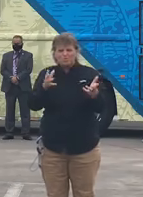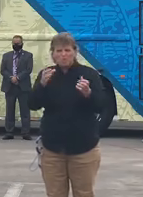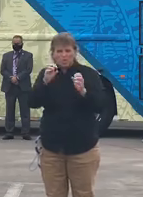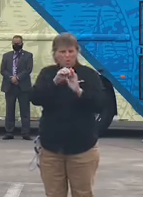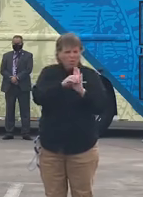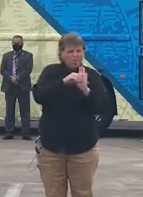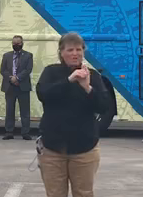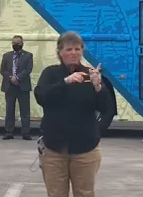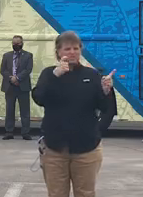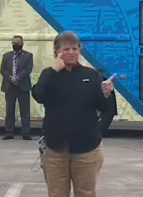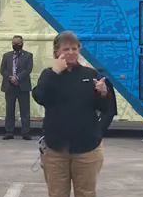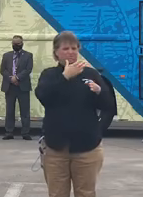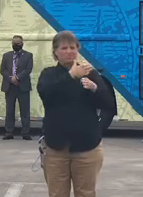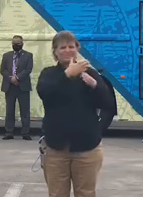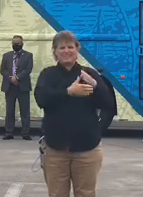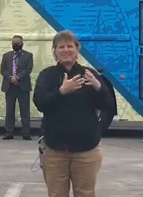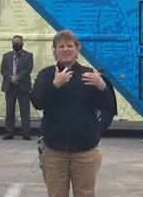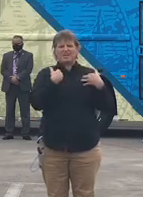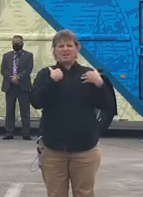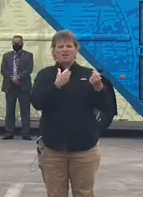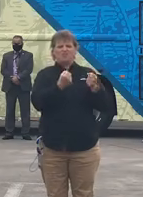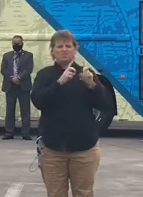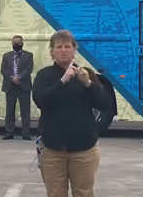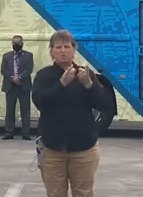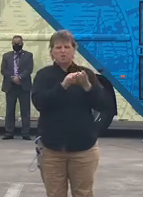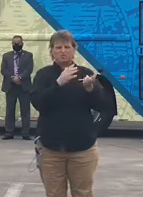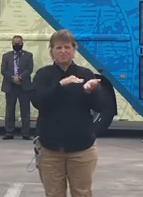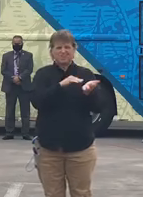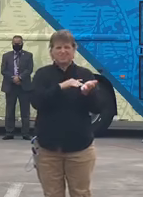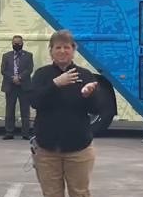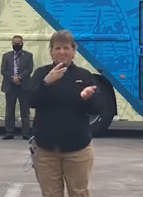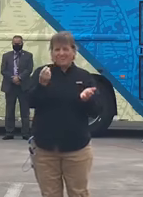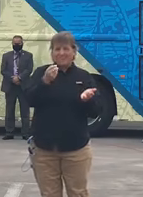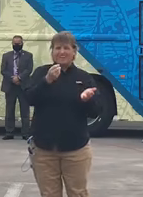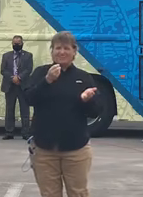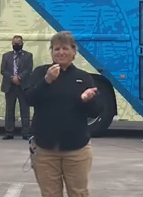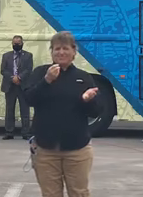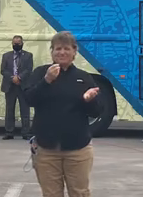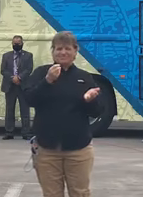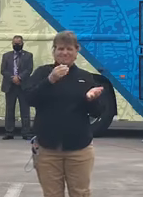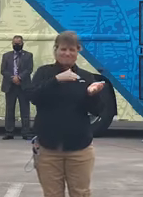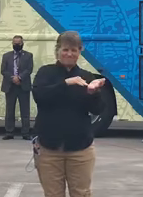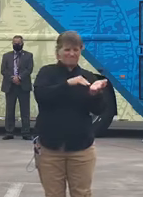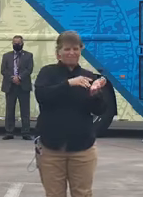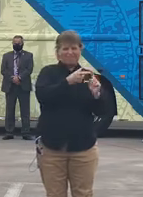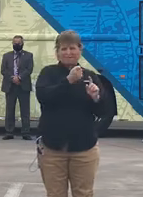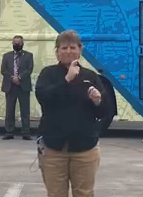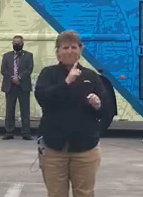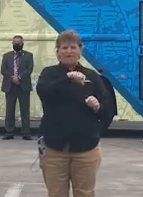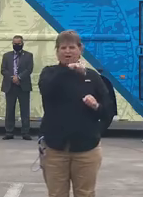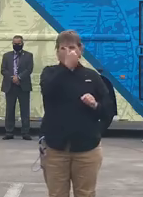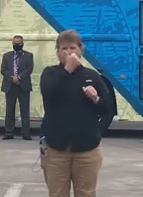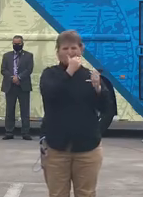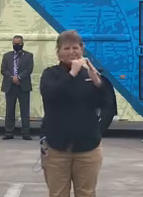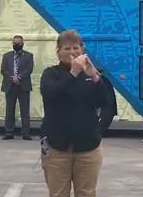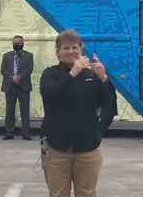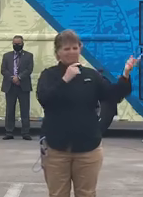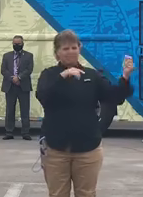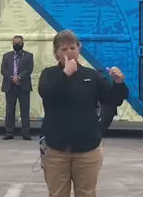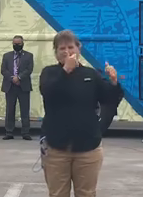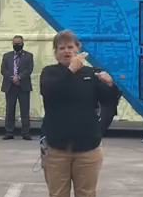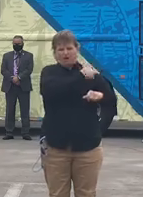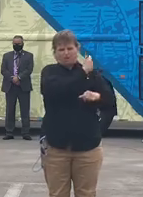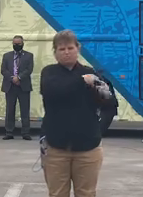had the health department physician, and we had a physician from in town at one of the big hospitals, and